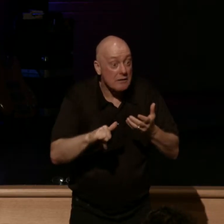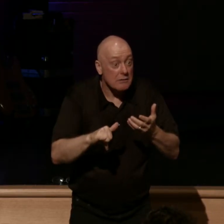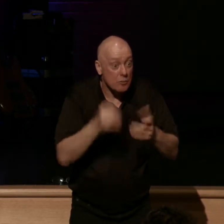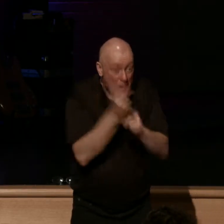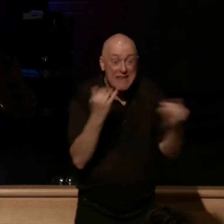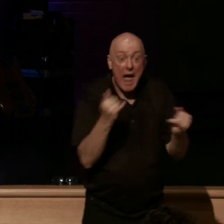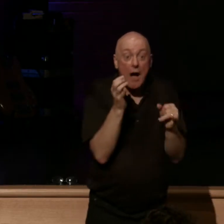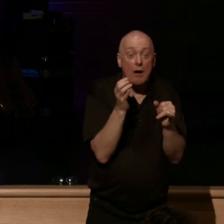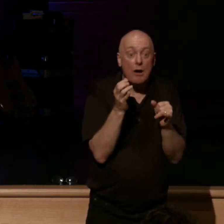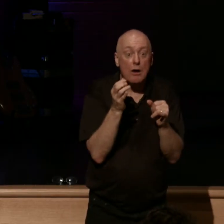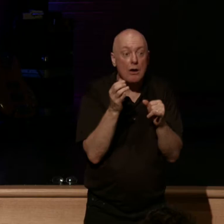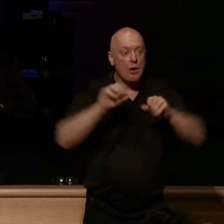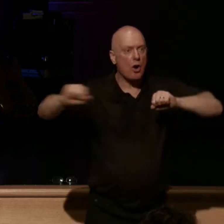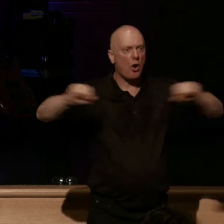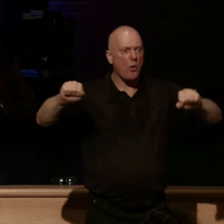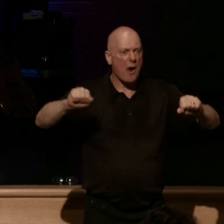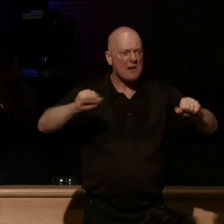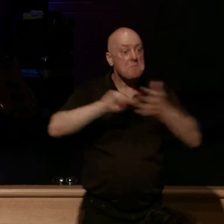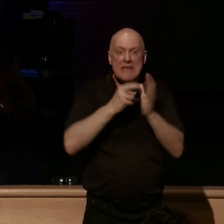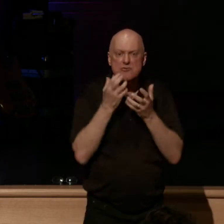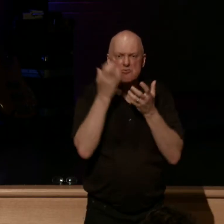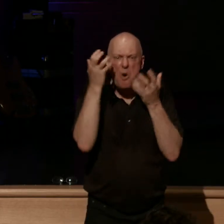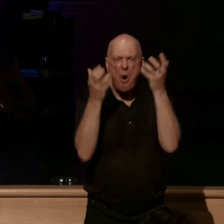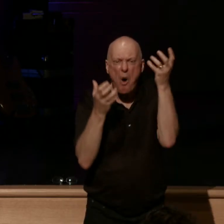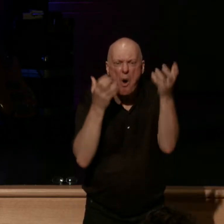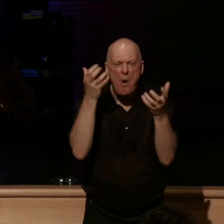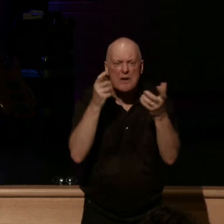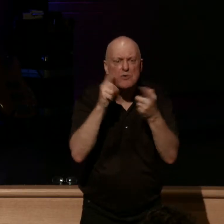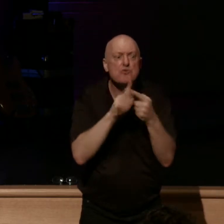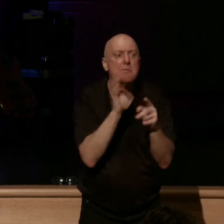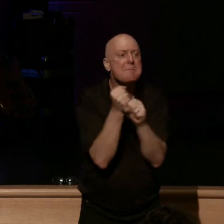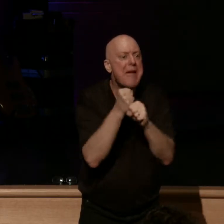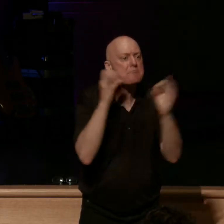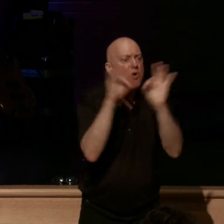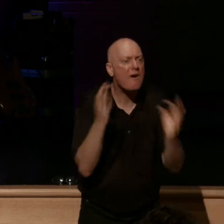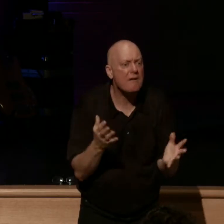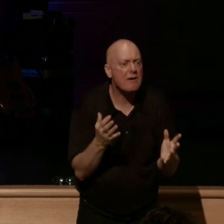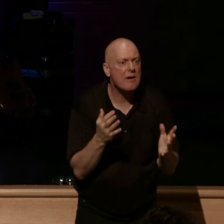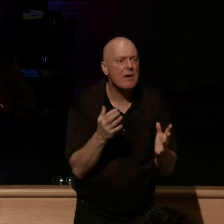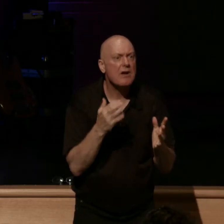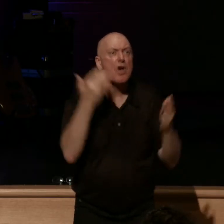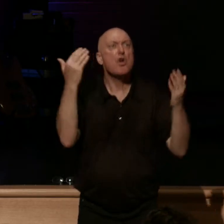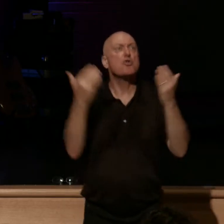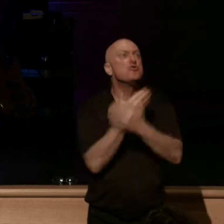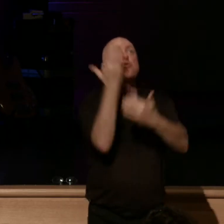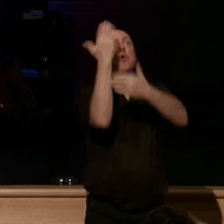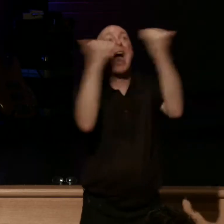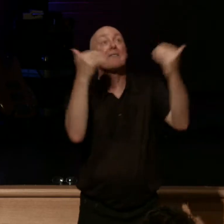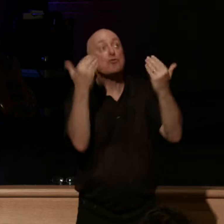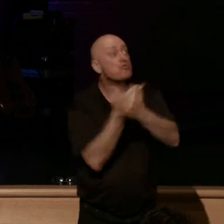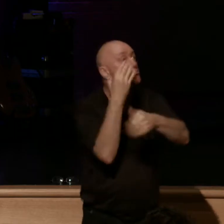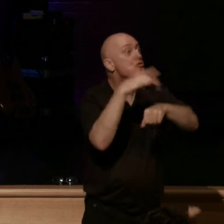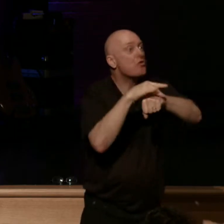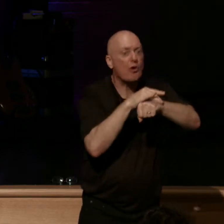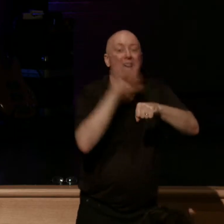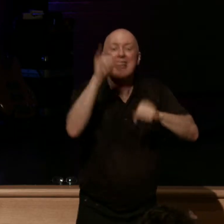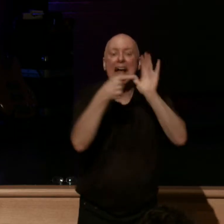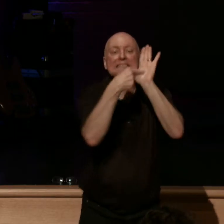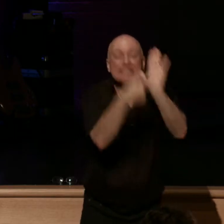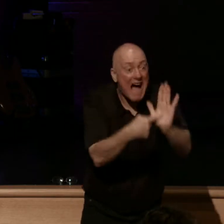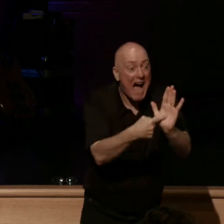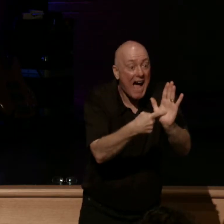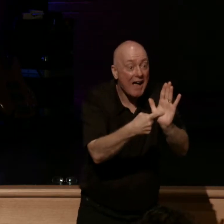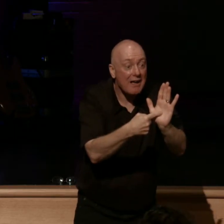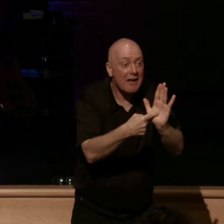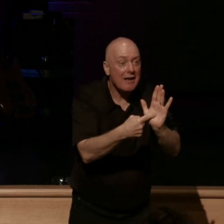groaning? Earthquakes? Groaning to be made perfect. New heavens and new earth. These are all signs,